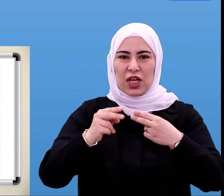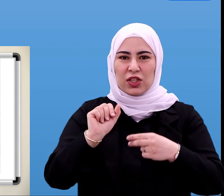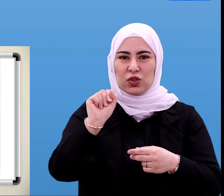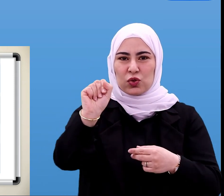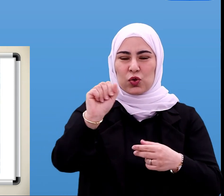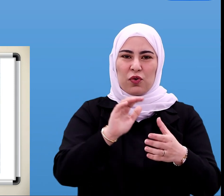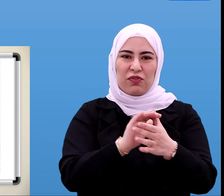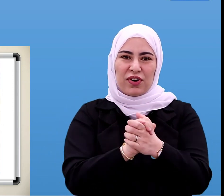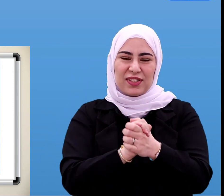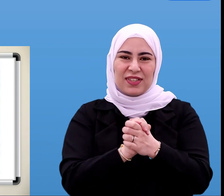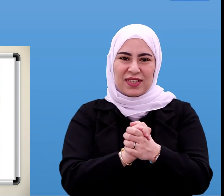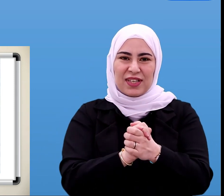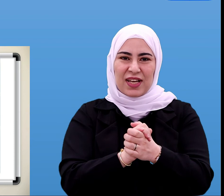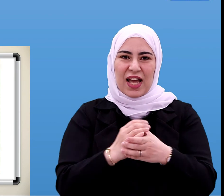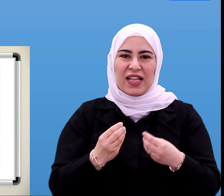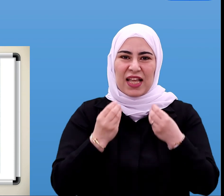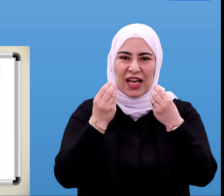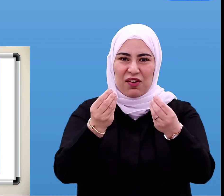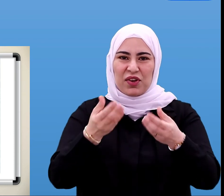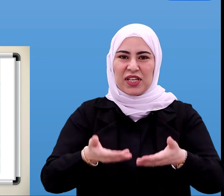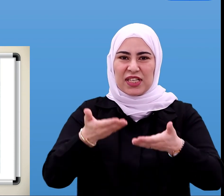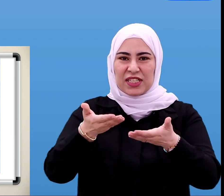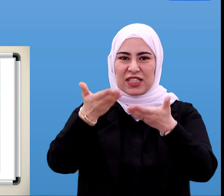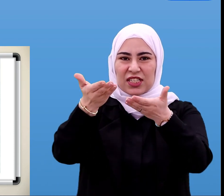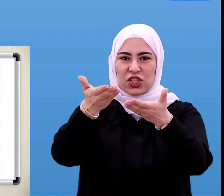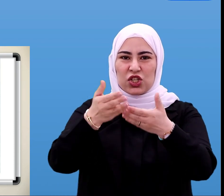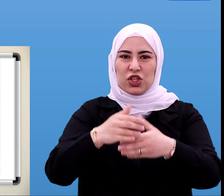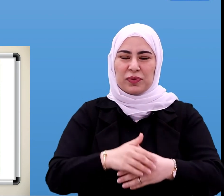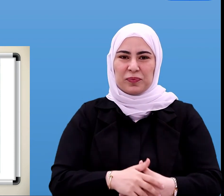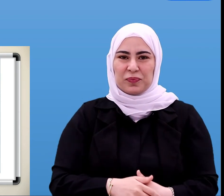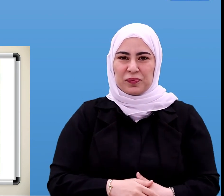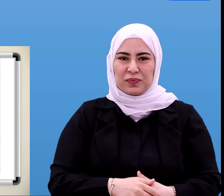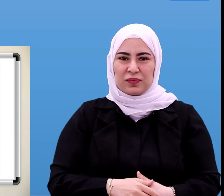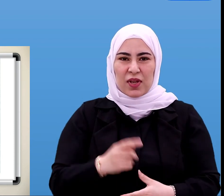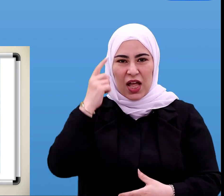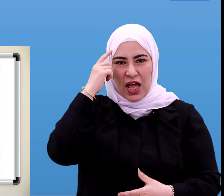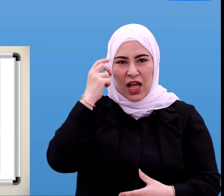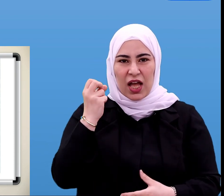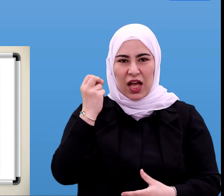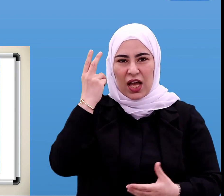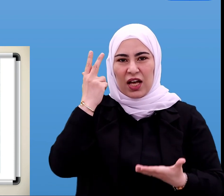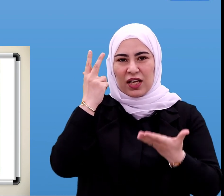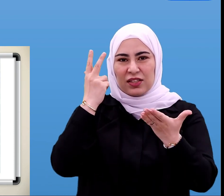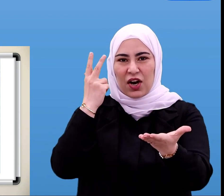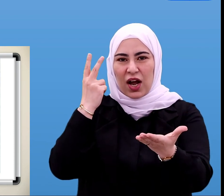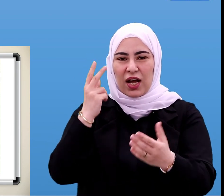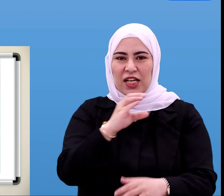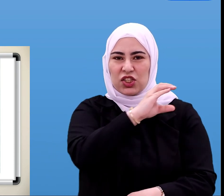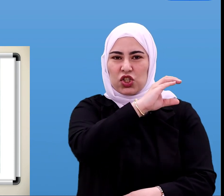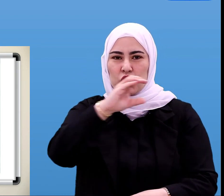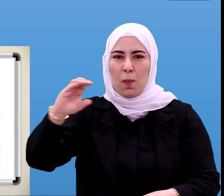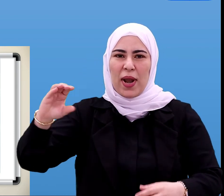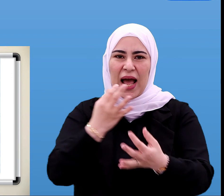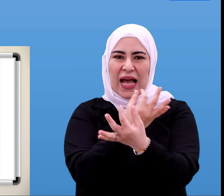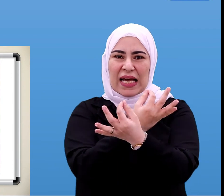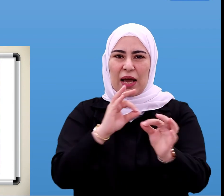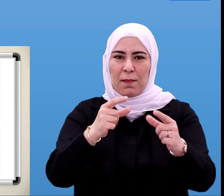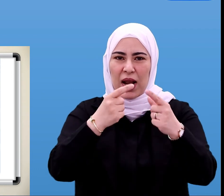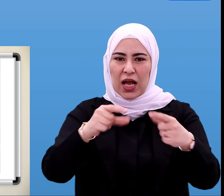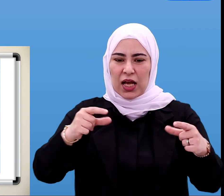is giving suggestions, okay? You see here, it's full grammatical sentence. You have to try